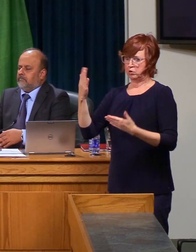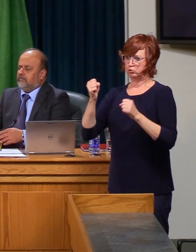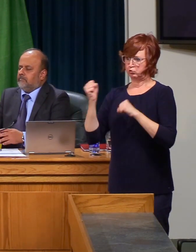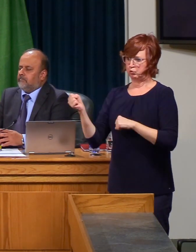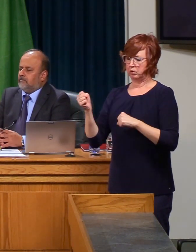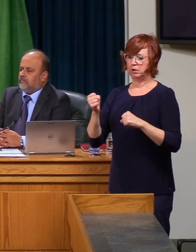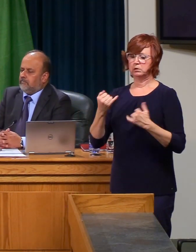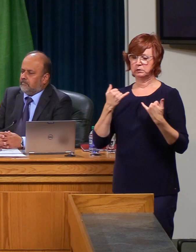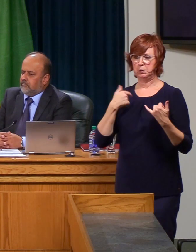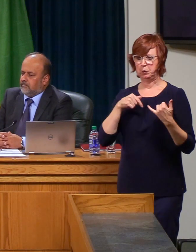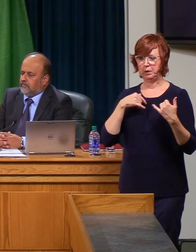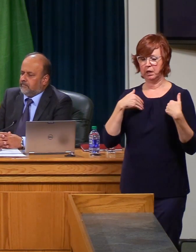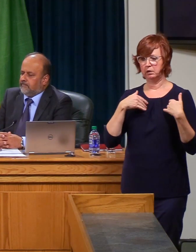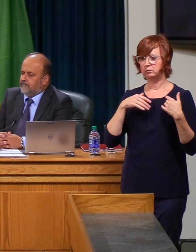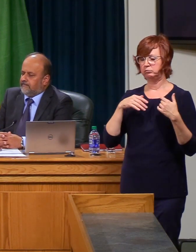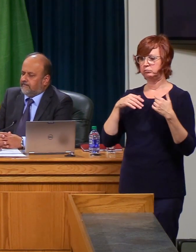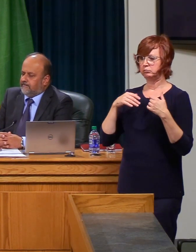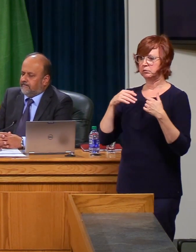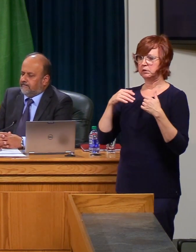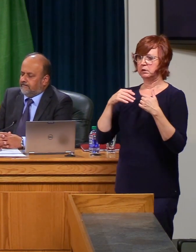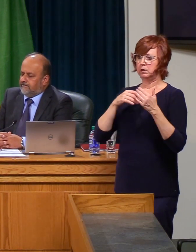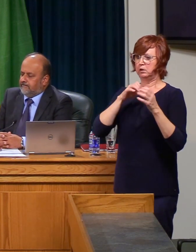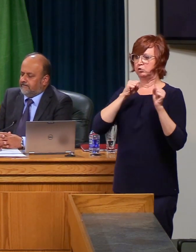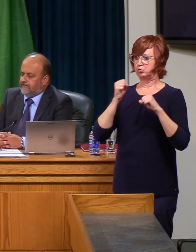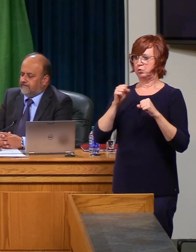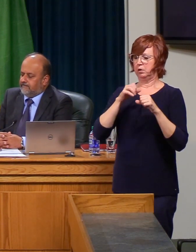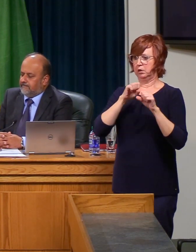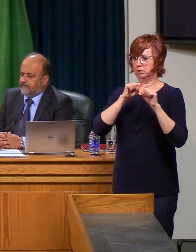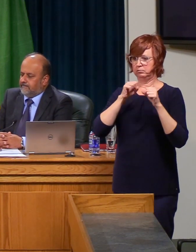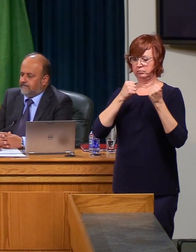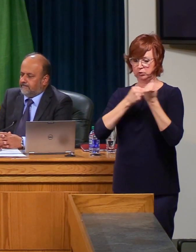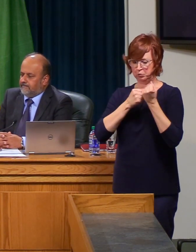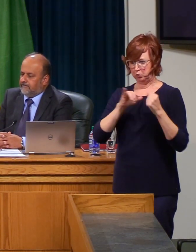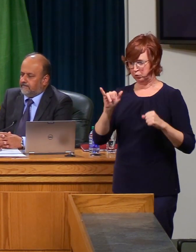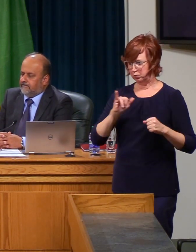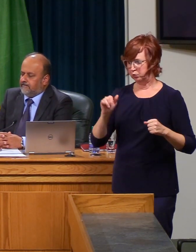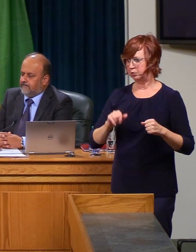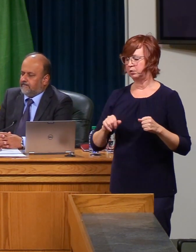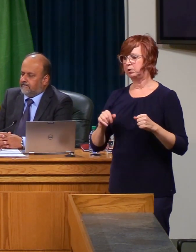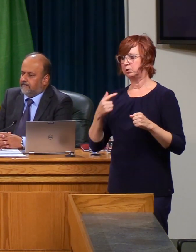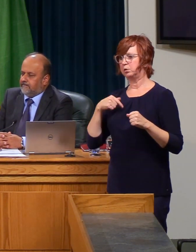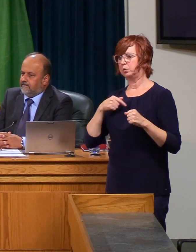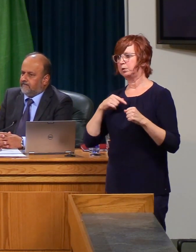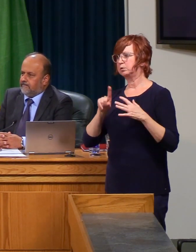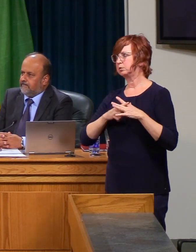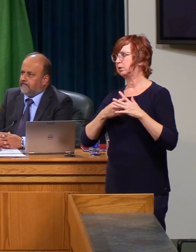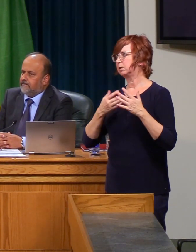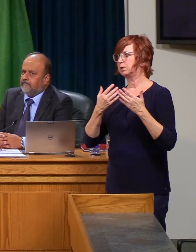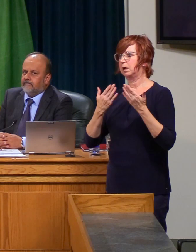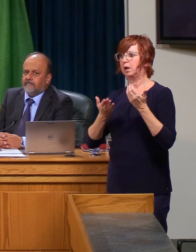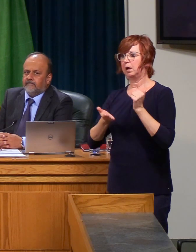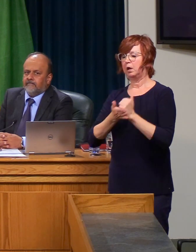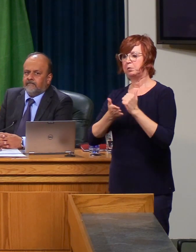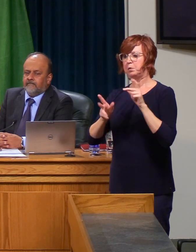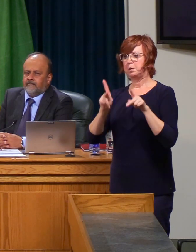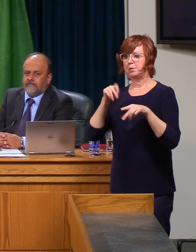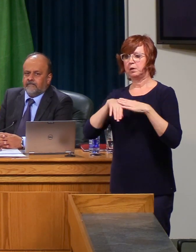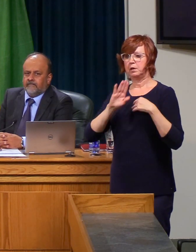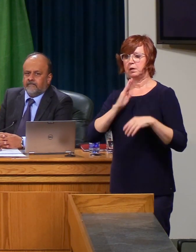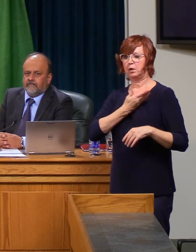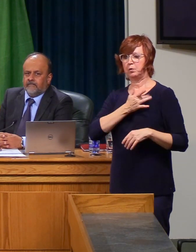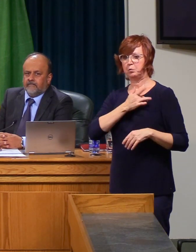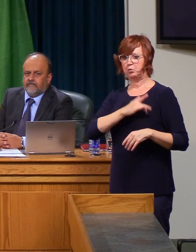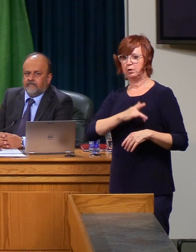have our eye on restrictions, but starting to enter the second step of providing resources to the people of the province. Steph? Premier, so what